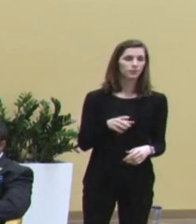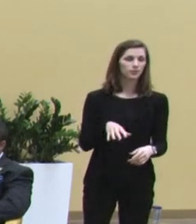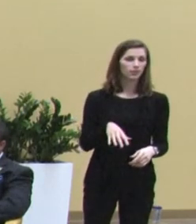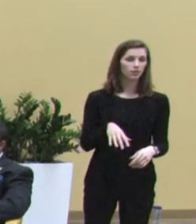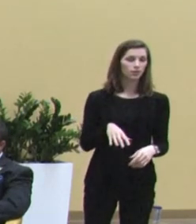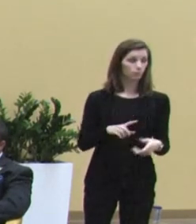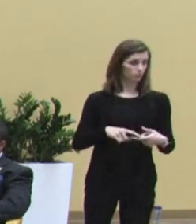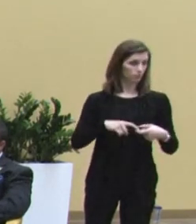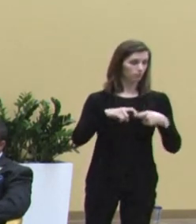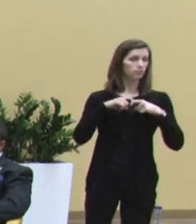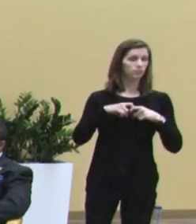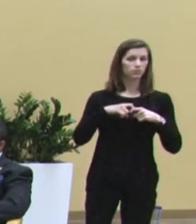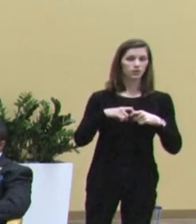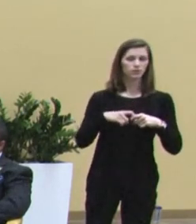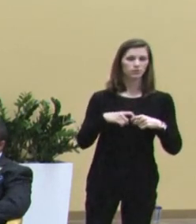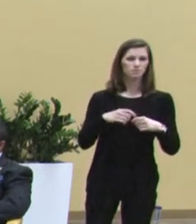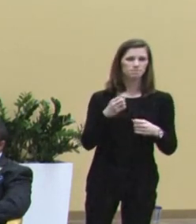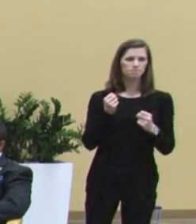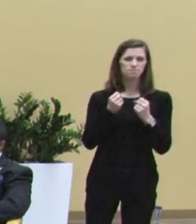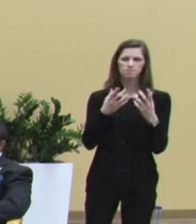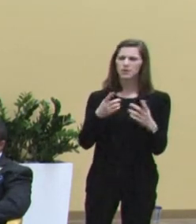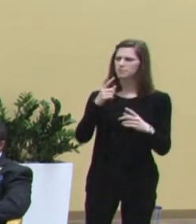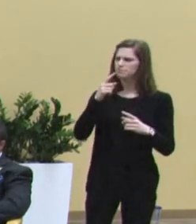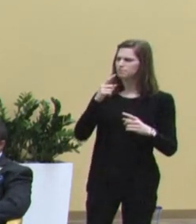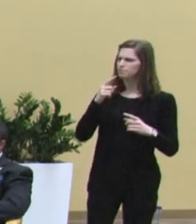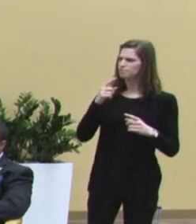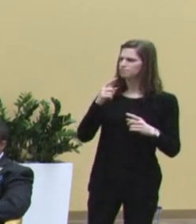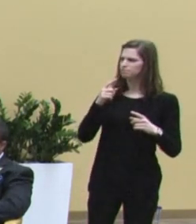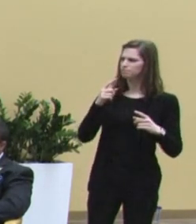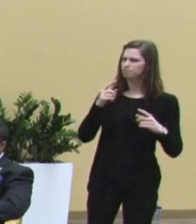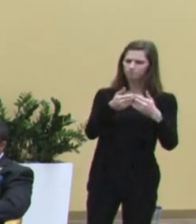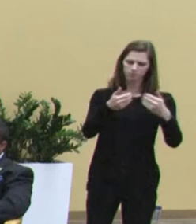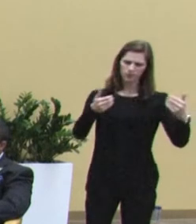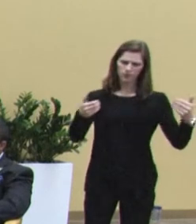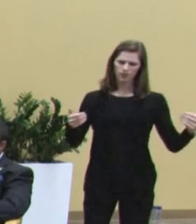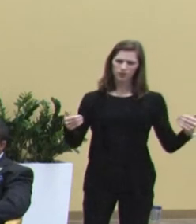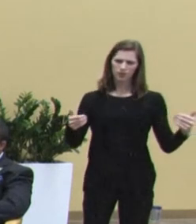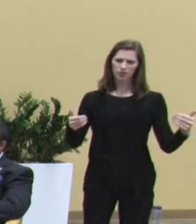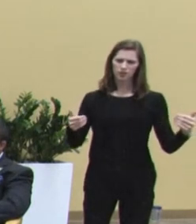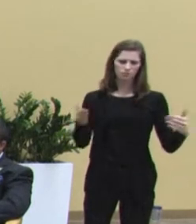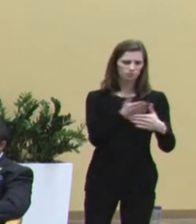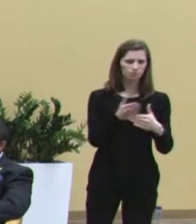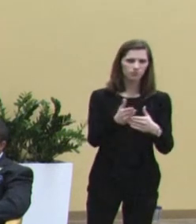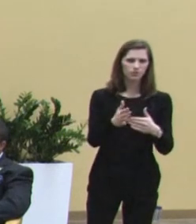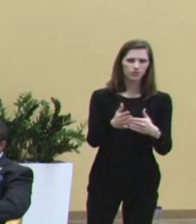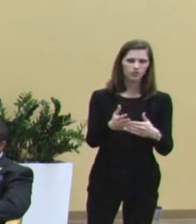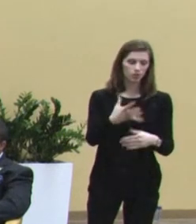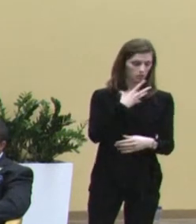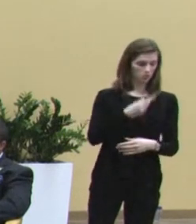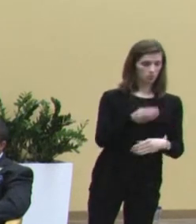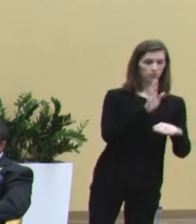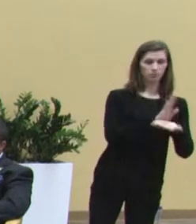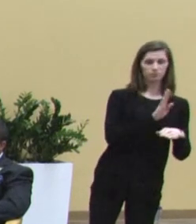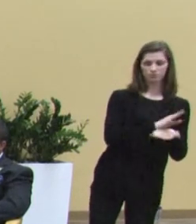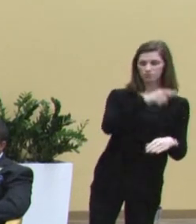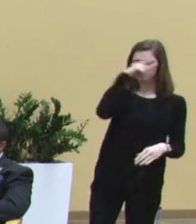disparities between, you know, what white businesses look like and what black businesses look